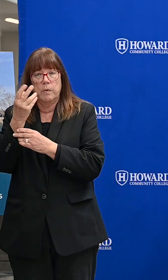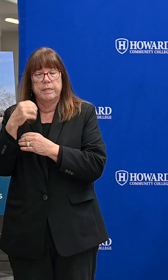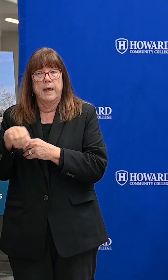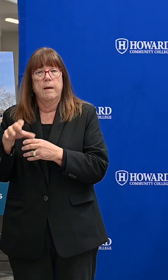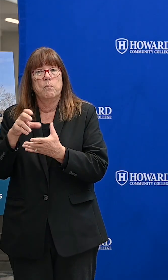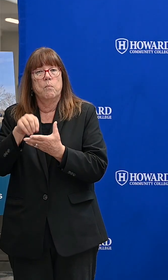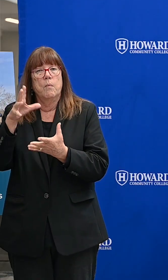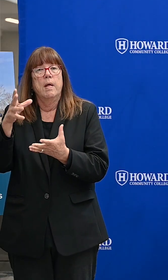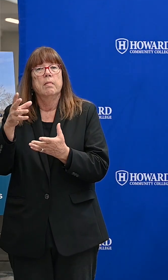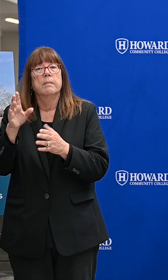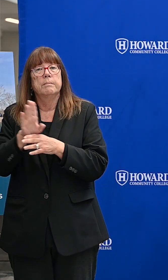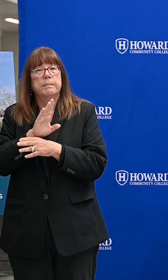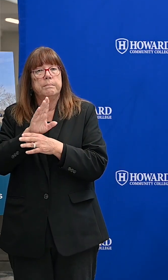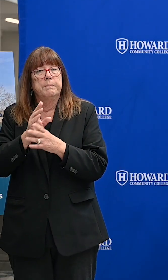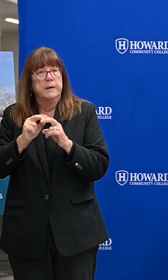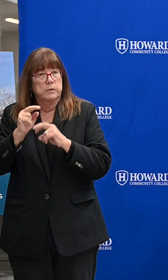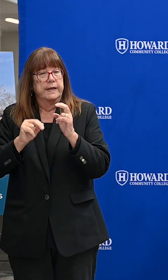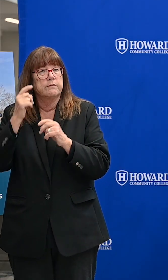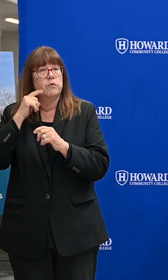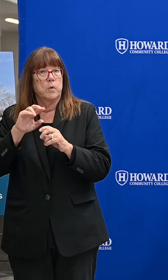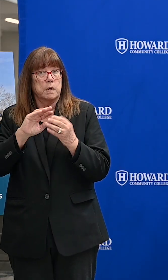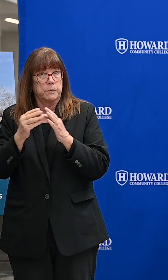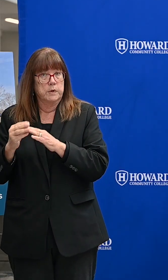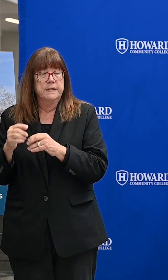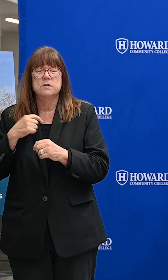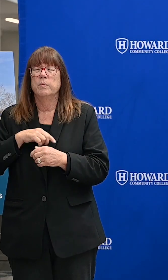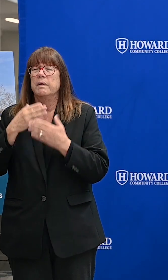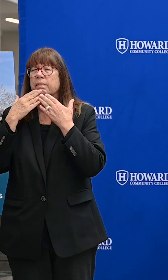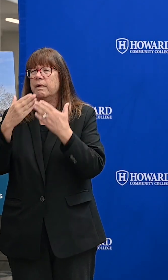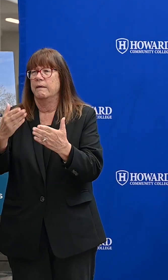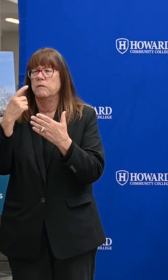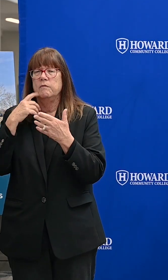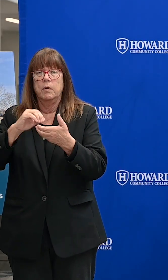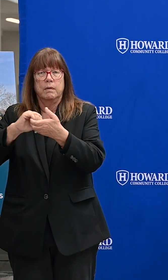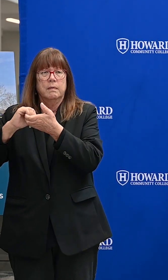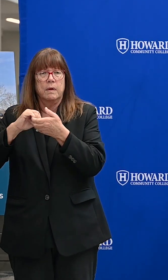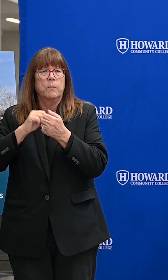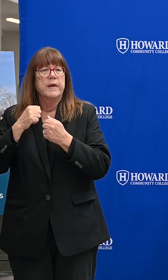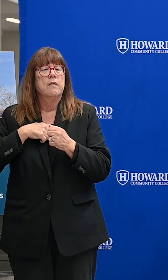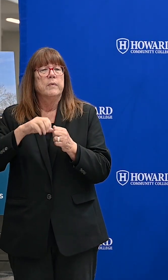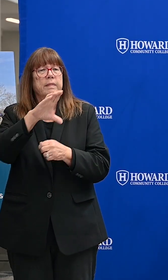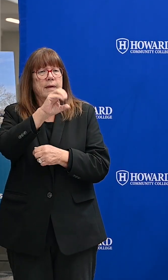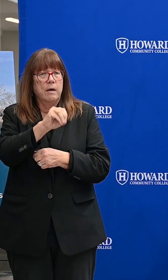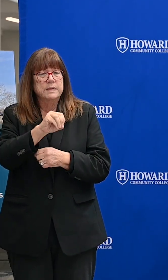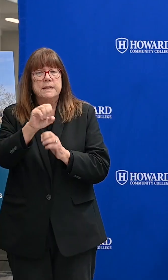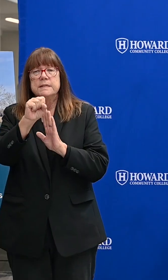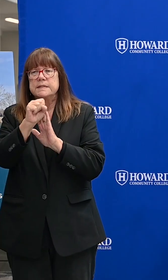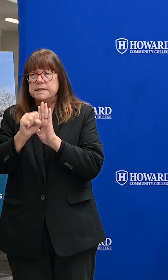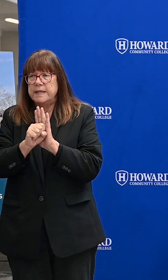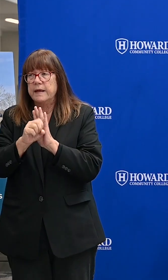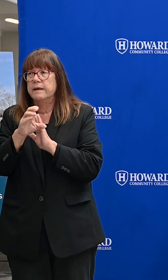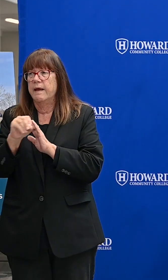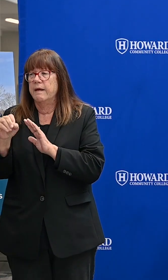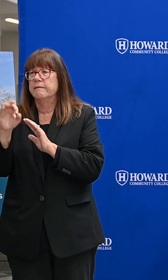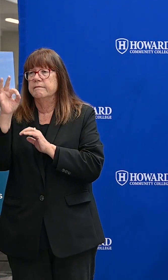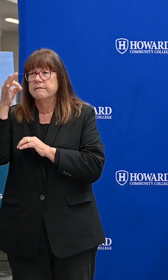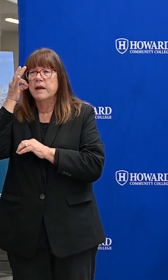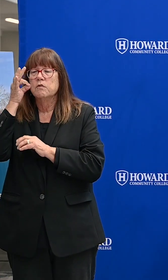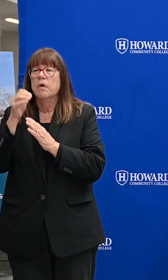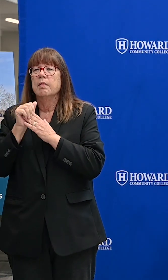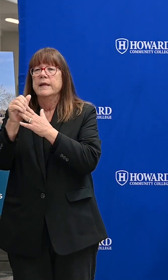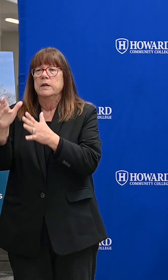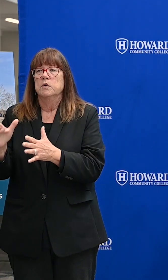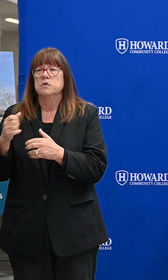and communities. We are grateful for the coalition we have with county, state, and federal leaders to expand our college